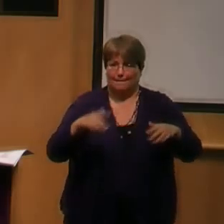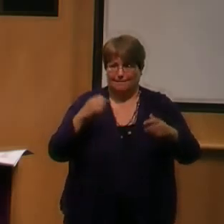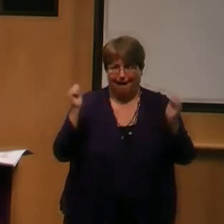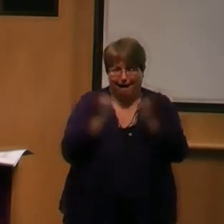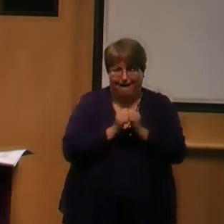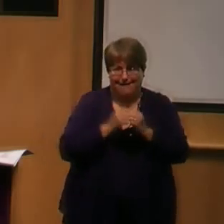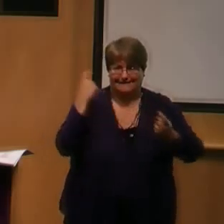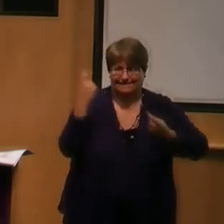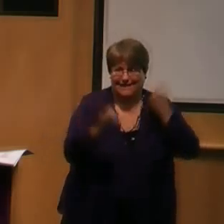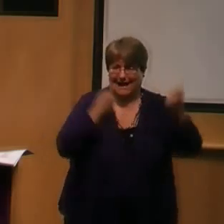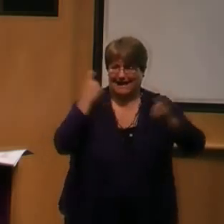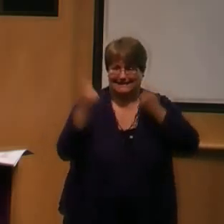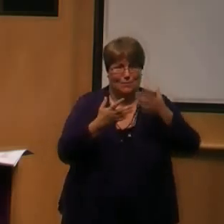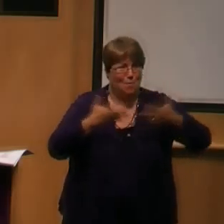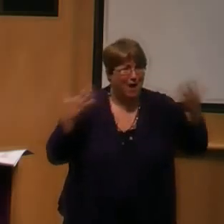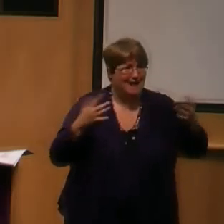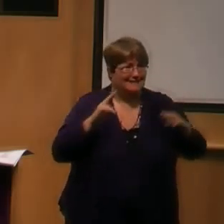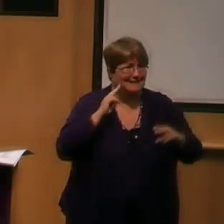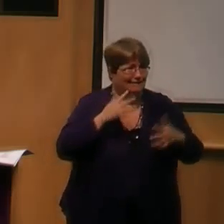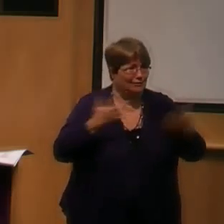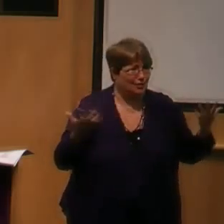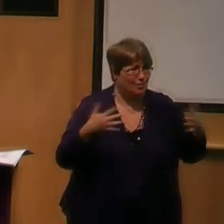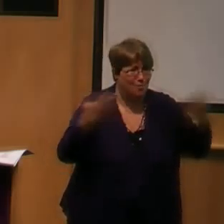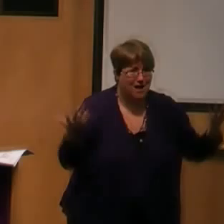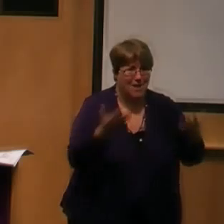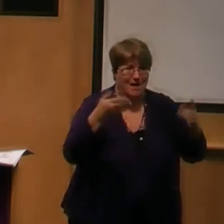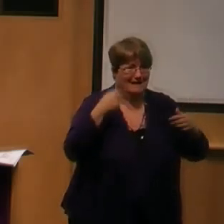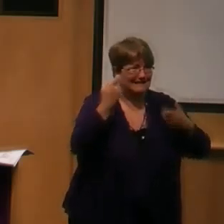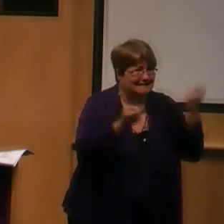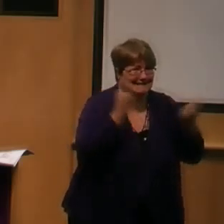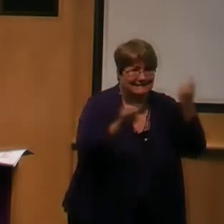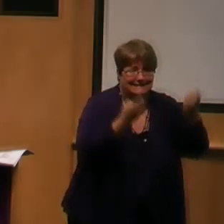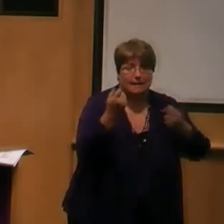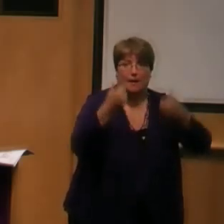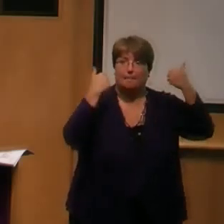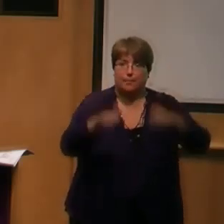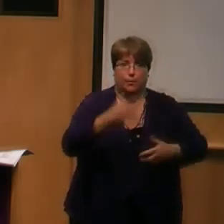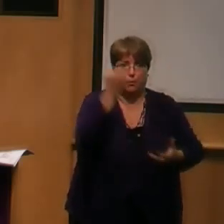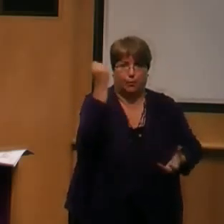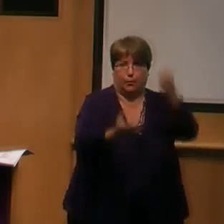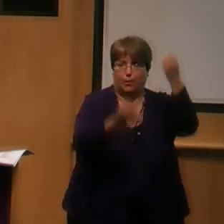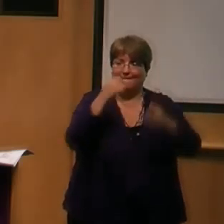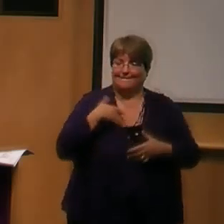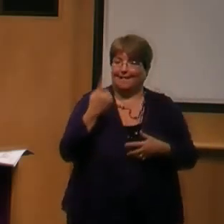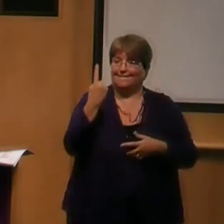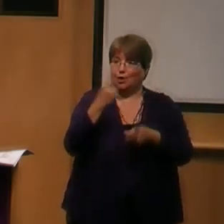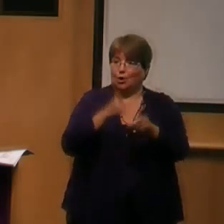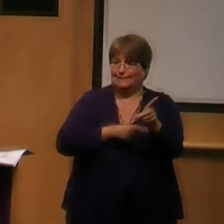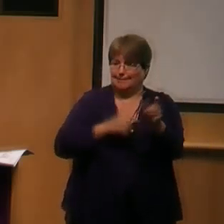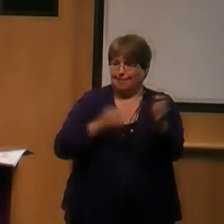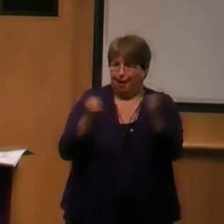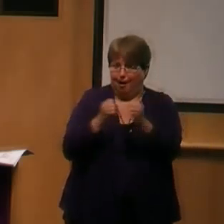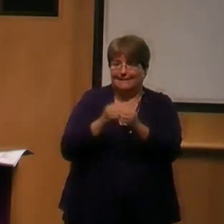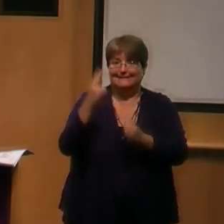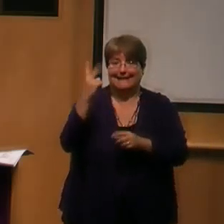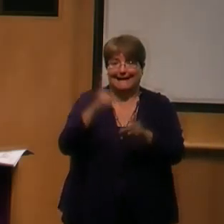now. Well, we've had a lot of opportunity to find our mentees. But we feel the first year was